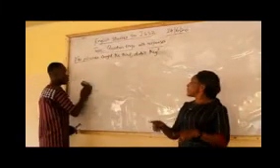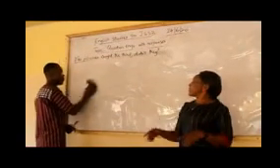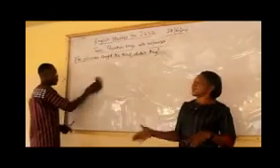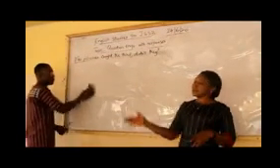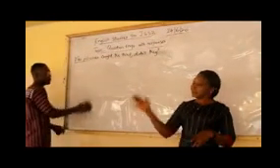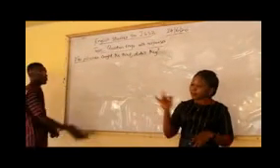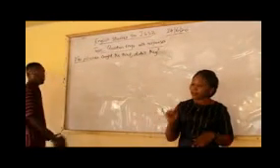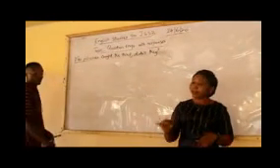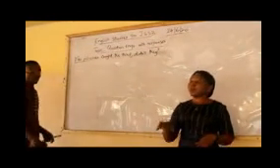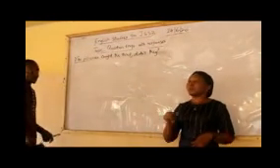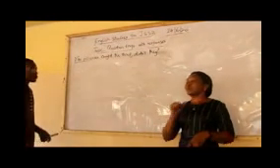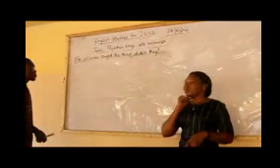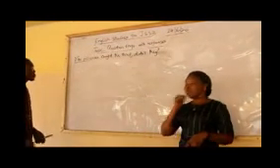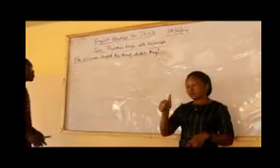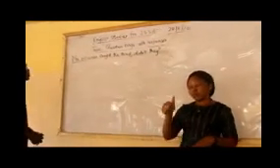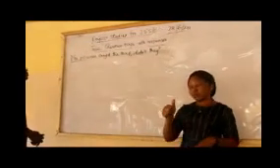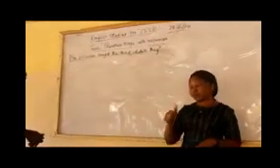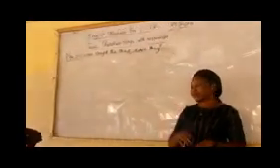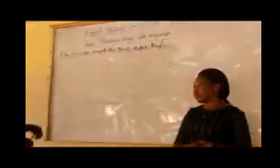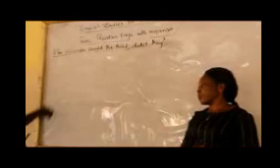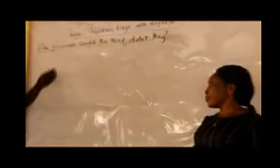from our verb to do.